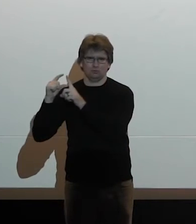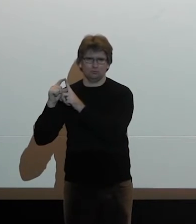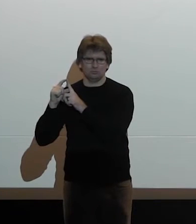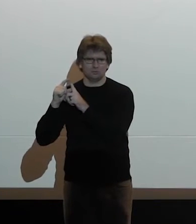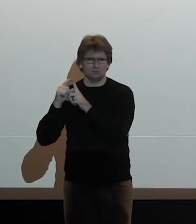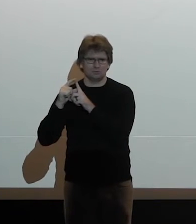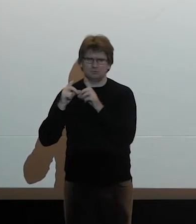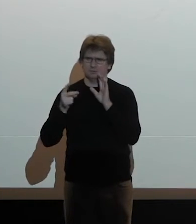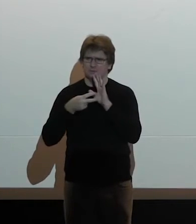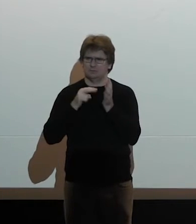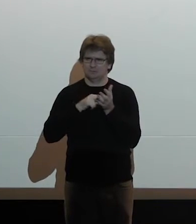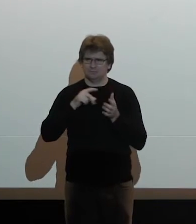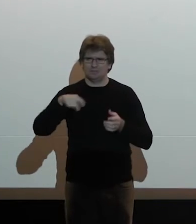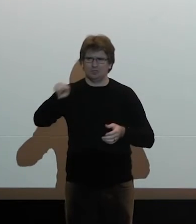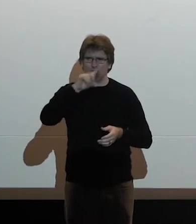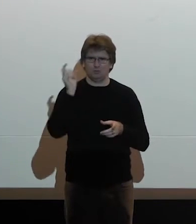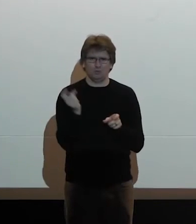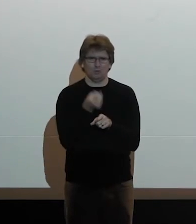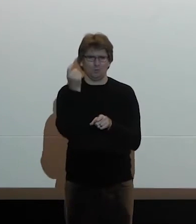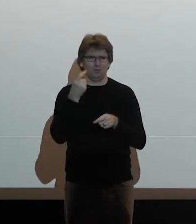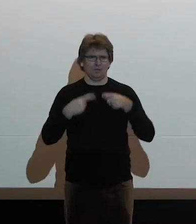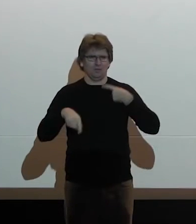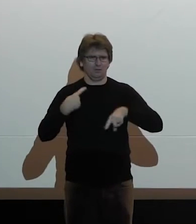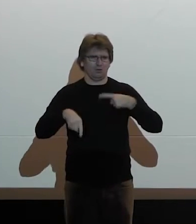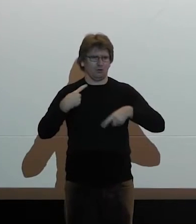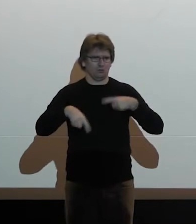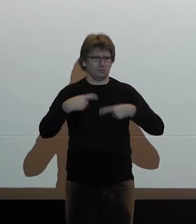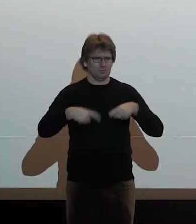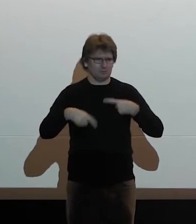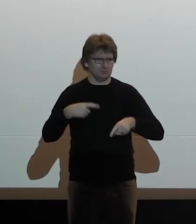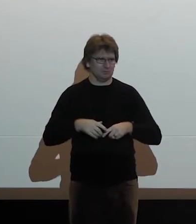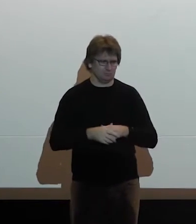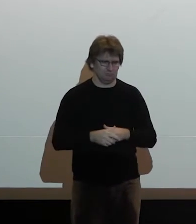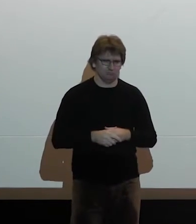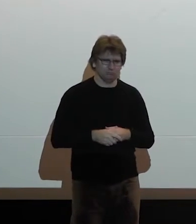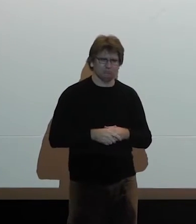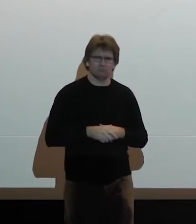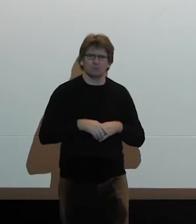He told us the importance of defining the terms in order to win the argument.